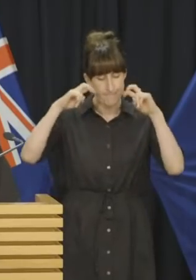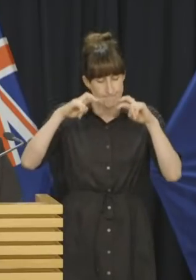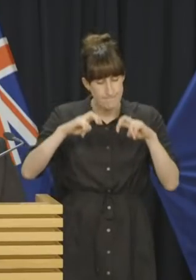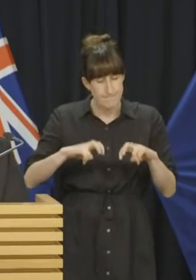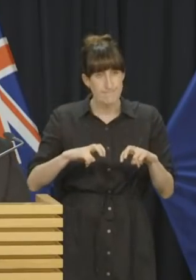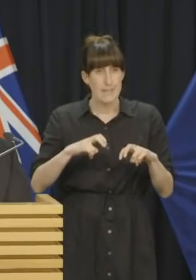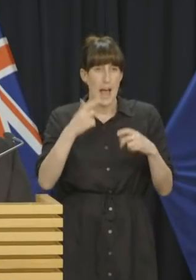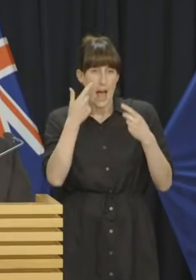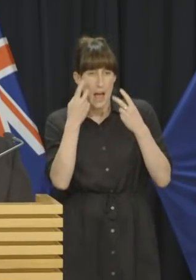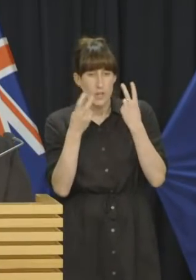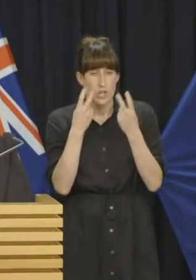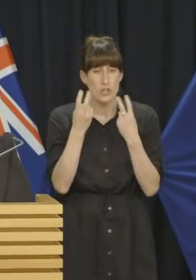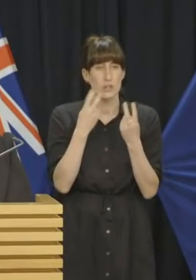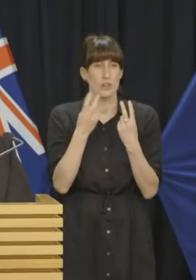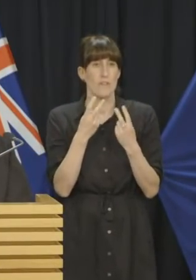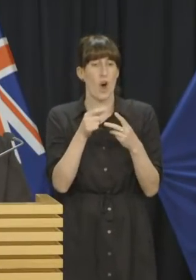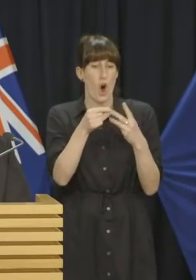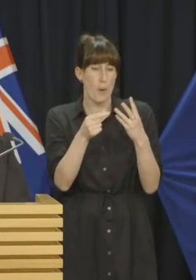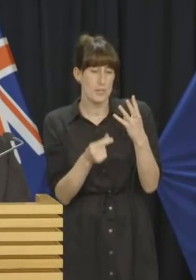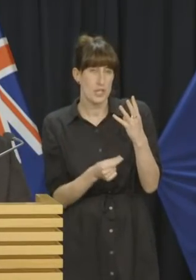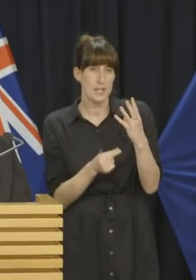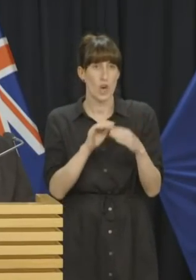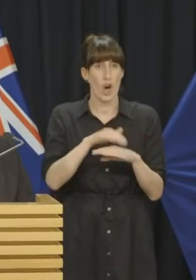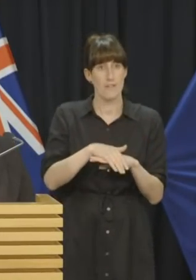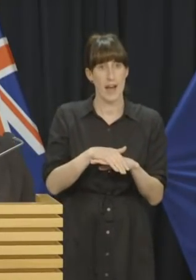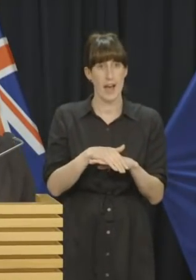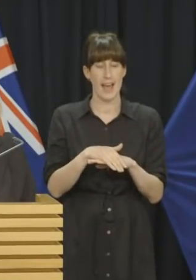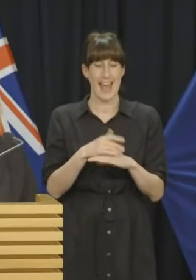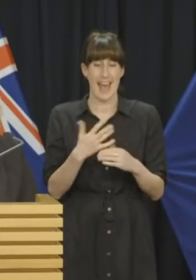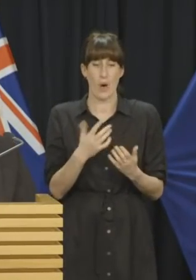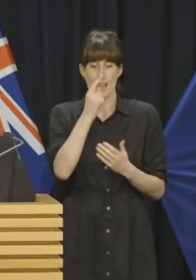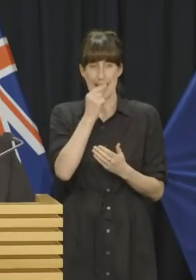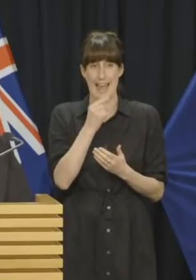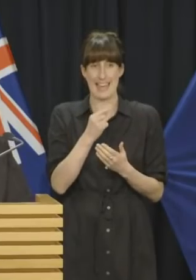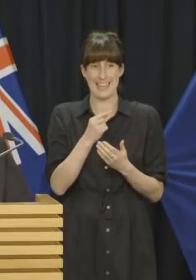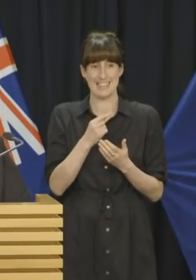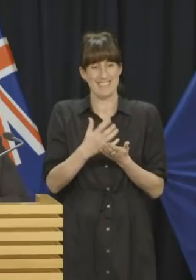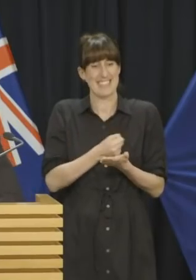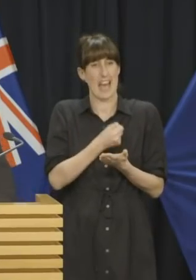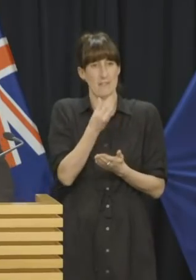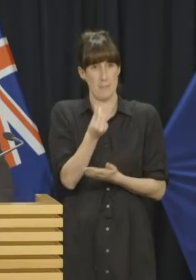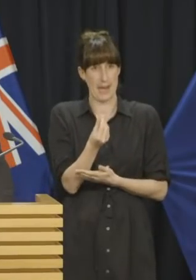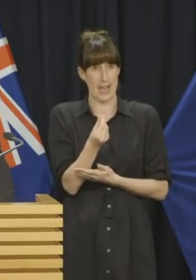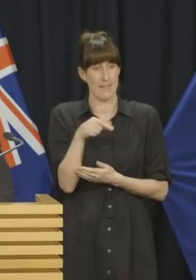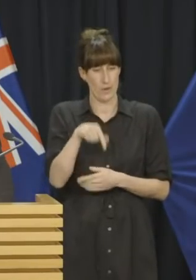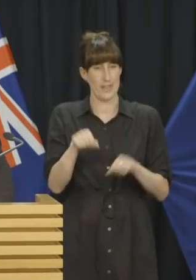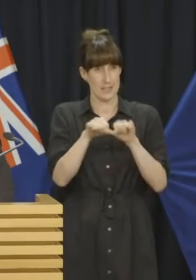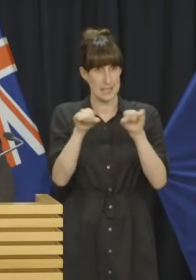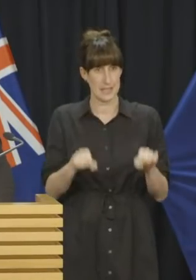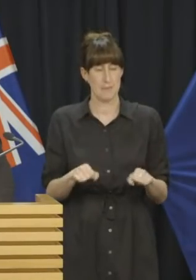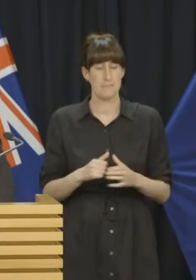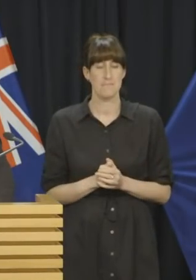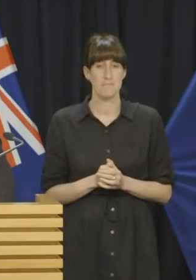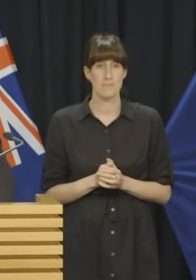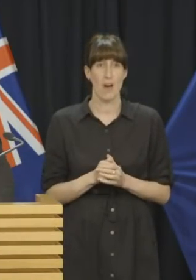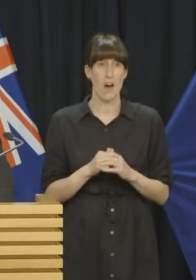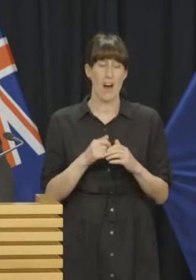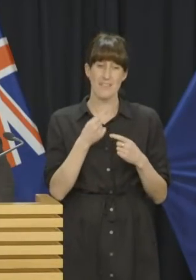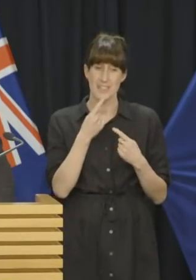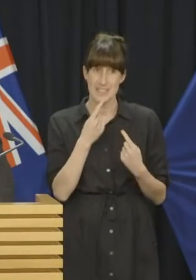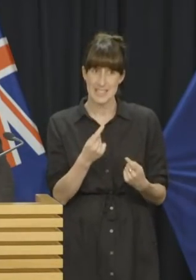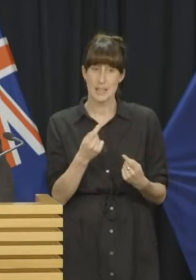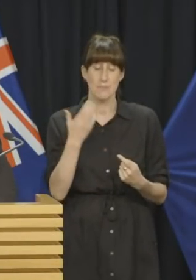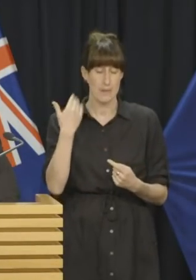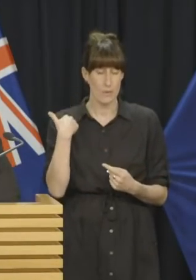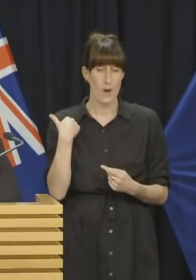of options to recover some of the costs of this system. And as I've said many times, those options